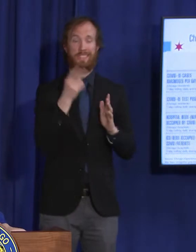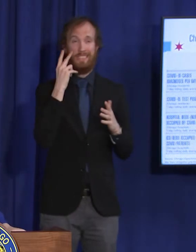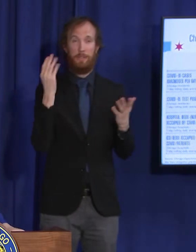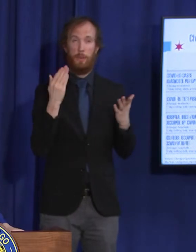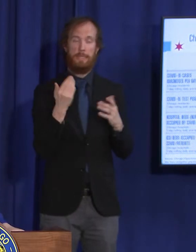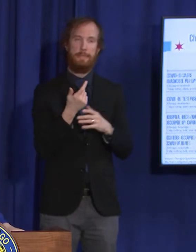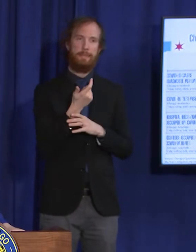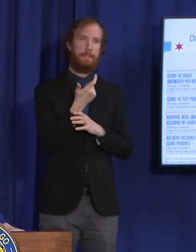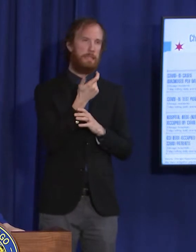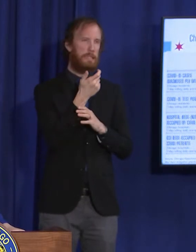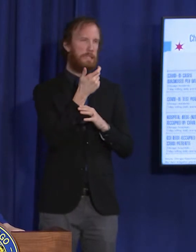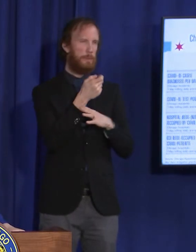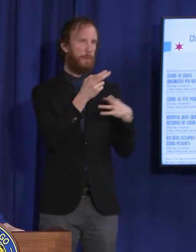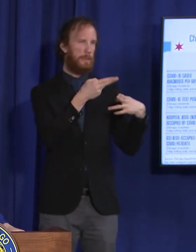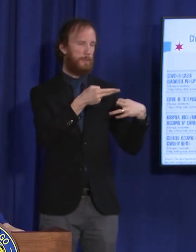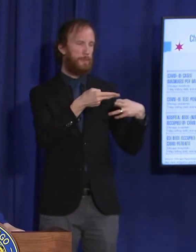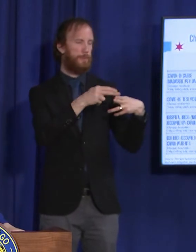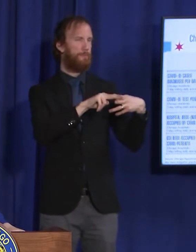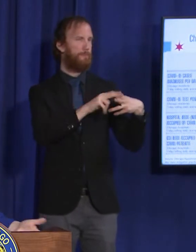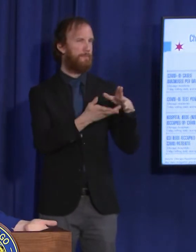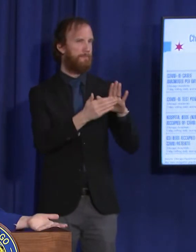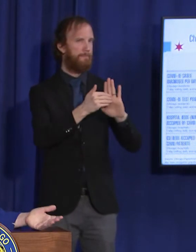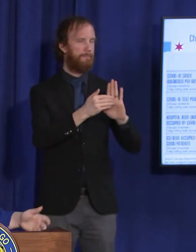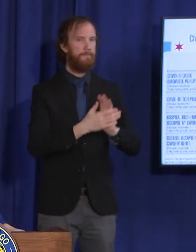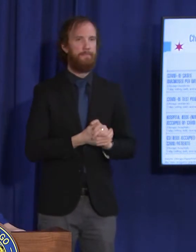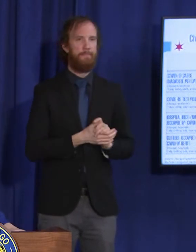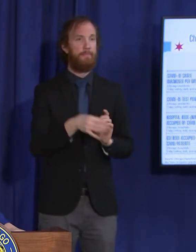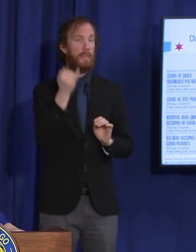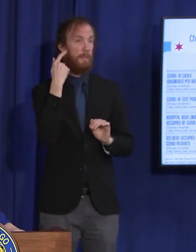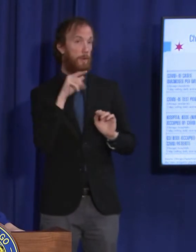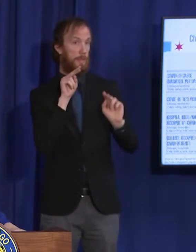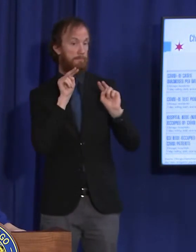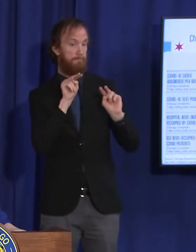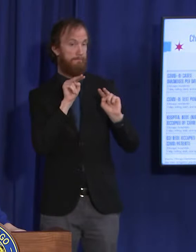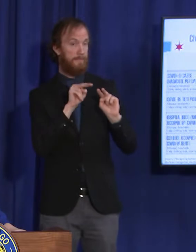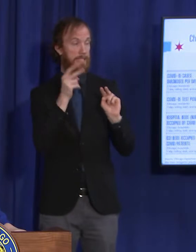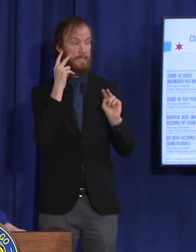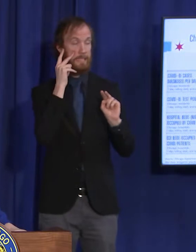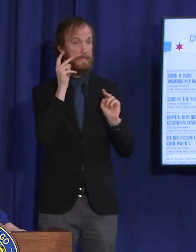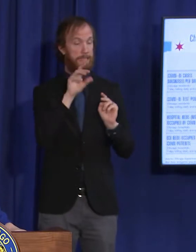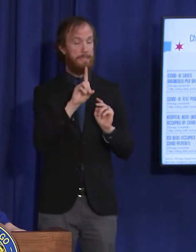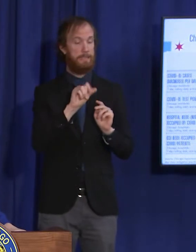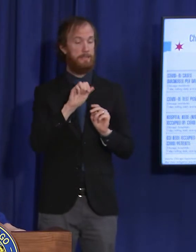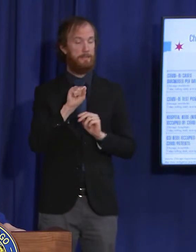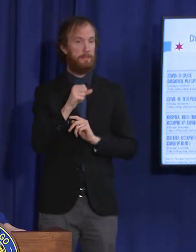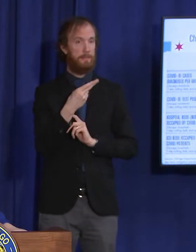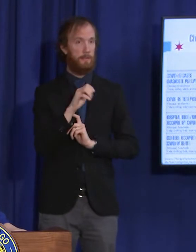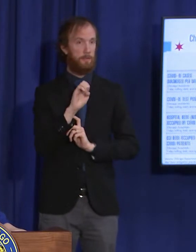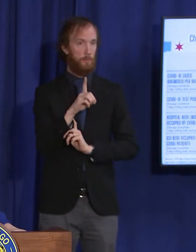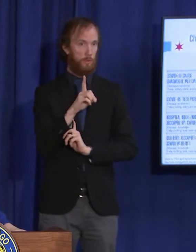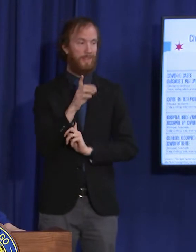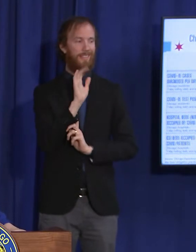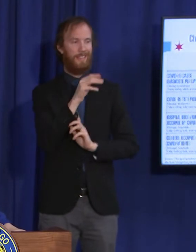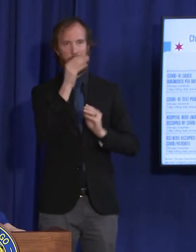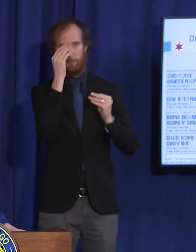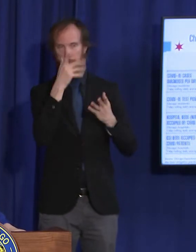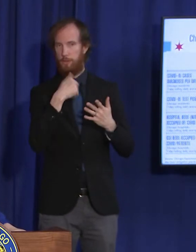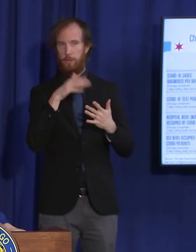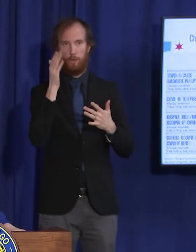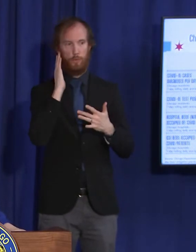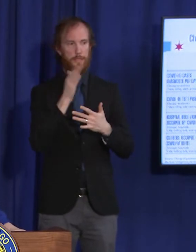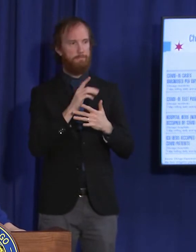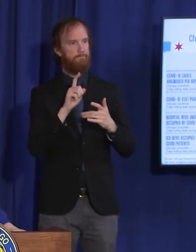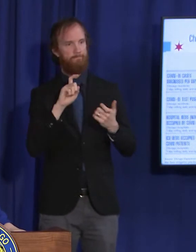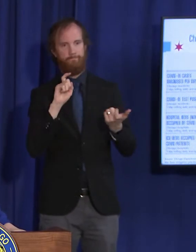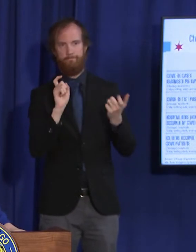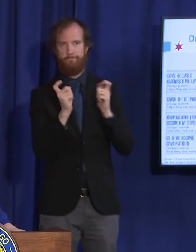a little bit of an increase. If you've been following along on our dashboard, we are committed to continuing to update that daily, Monday through